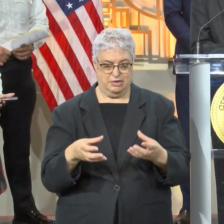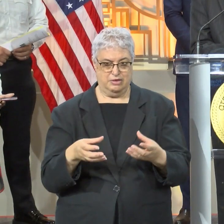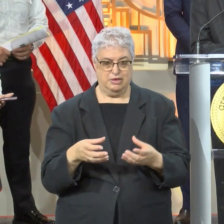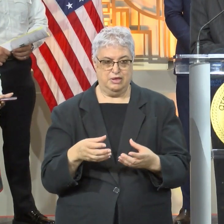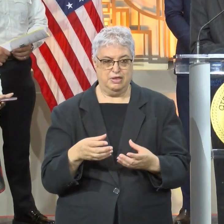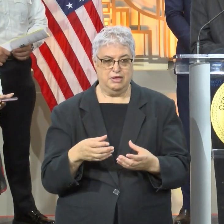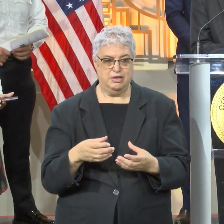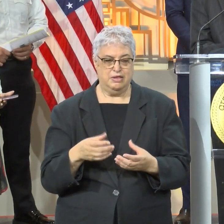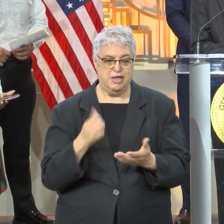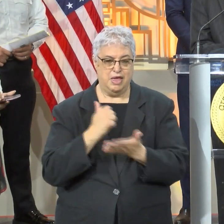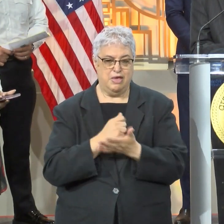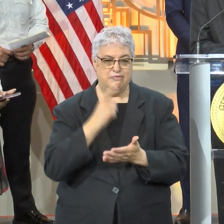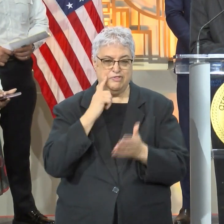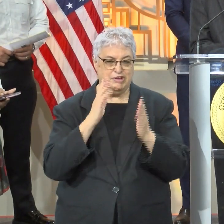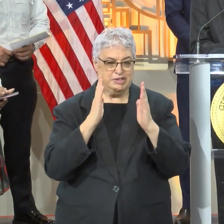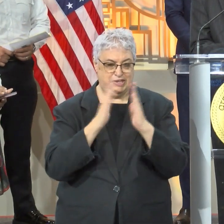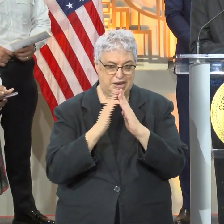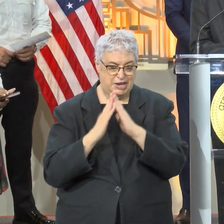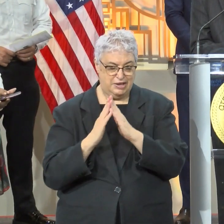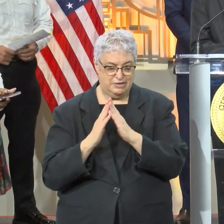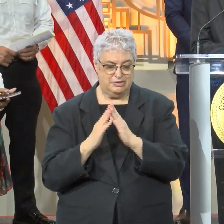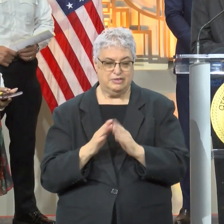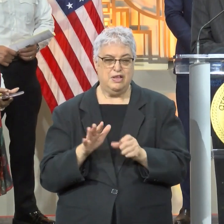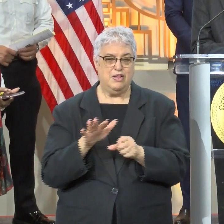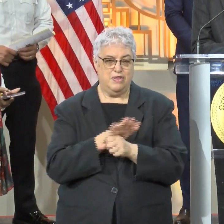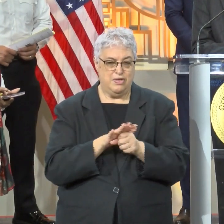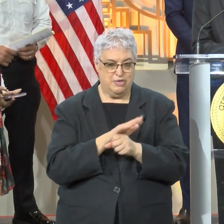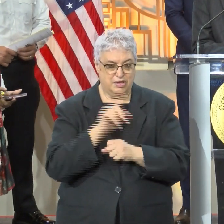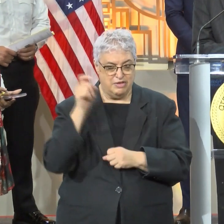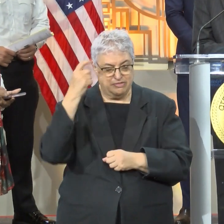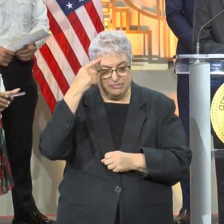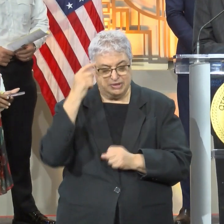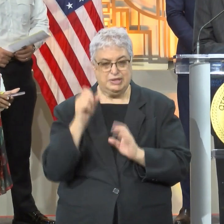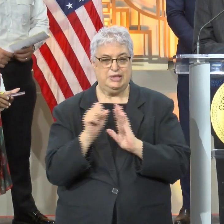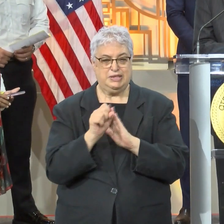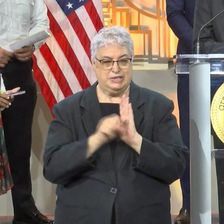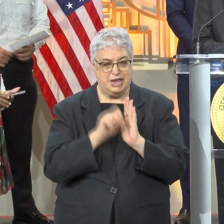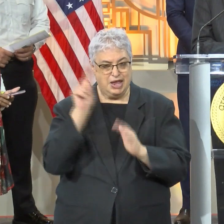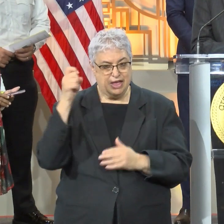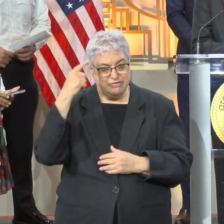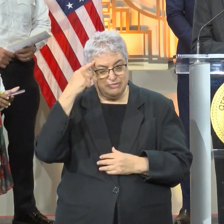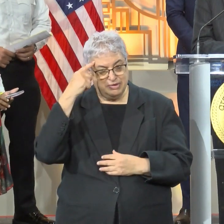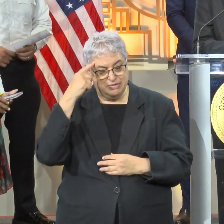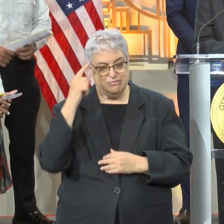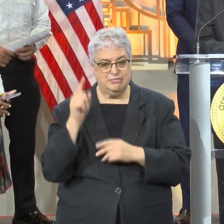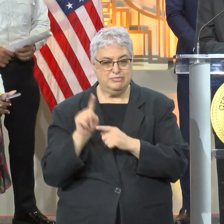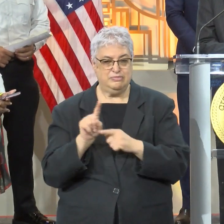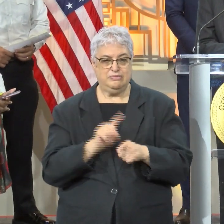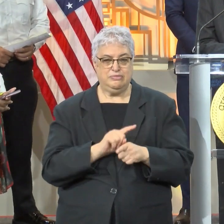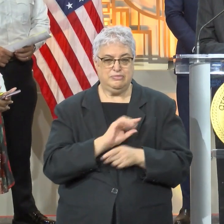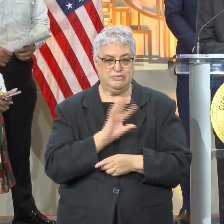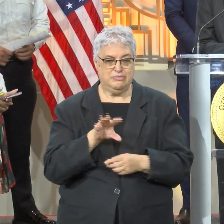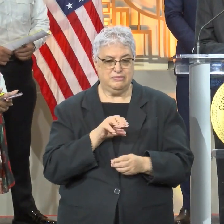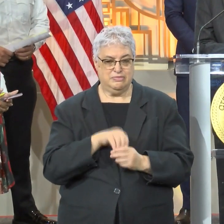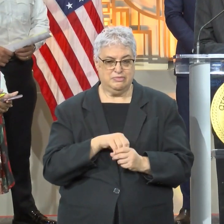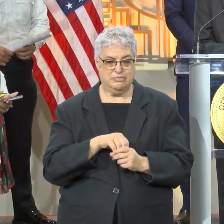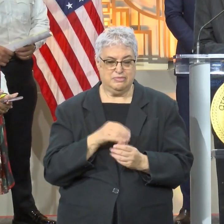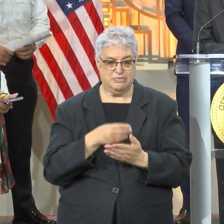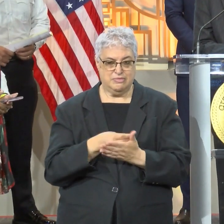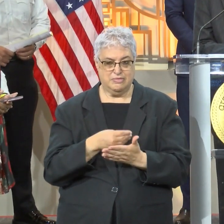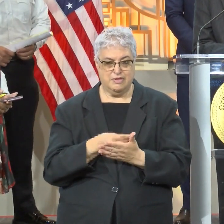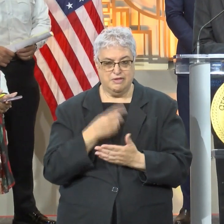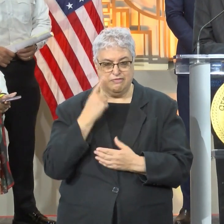help for municipalities, local governments, state governments. It also includes monies